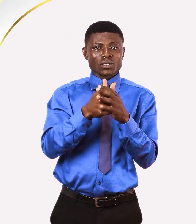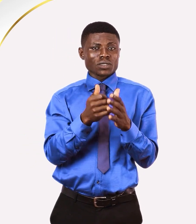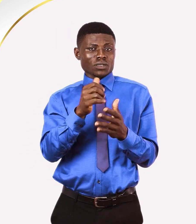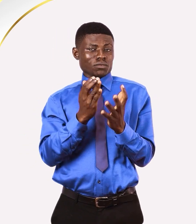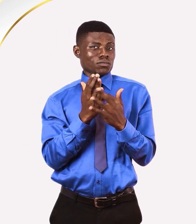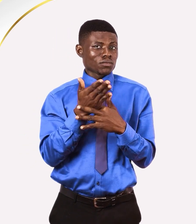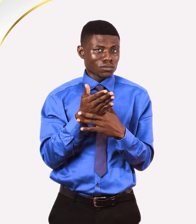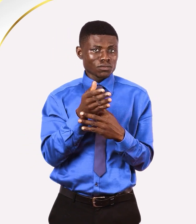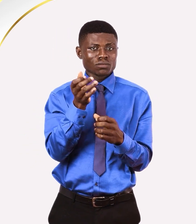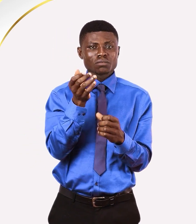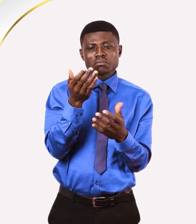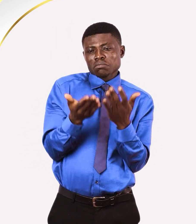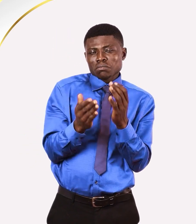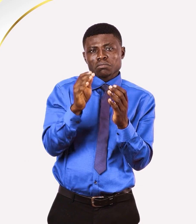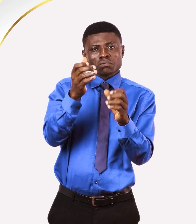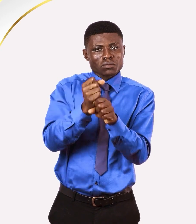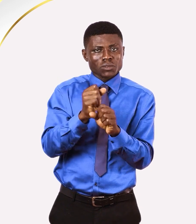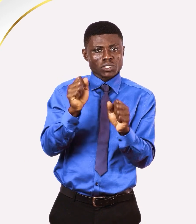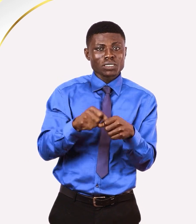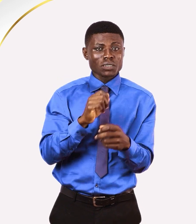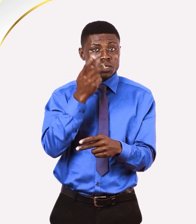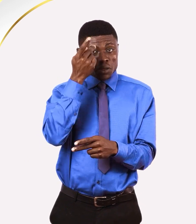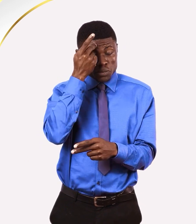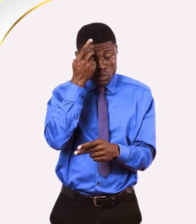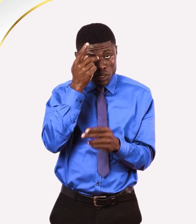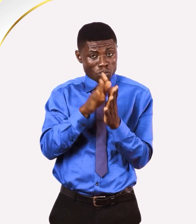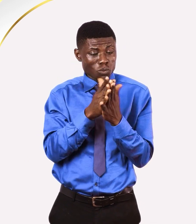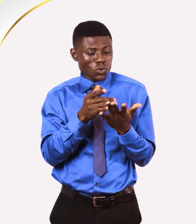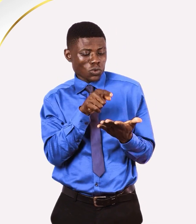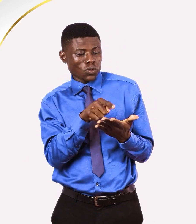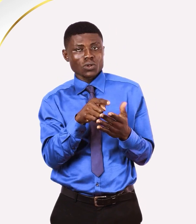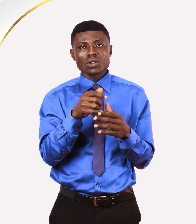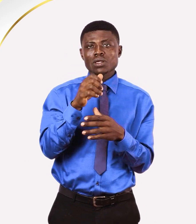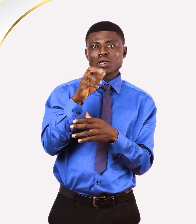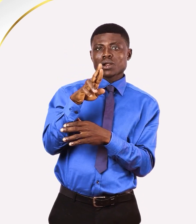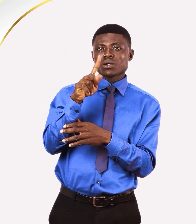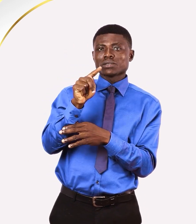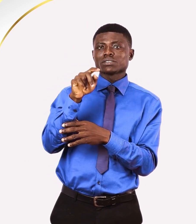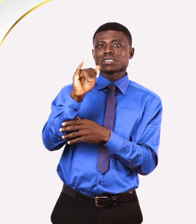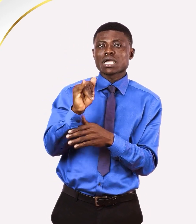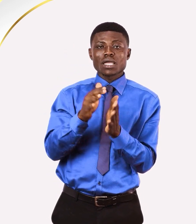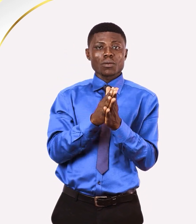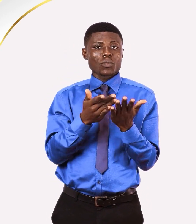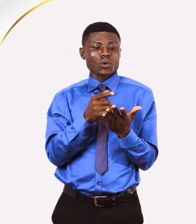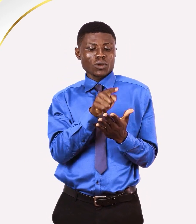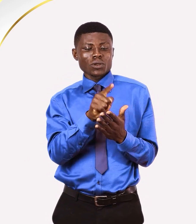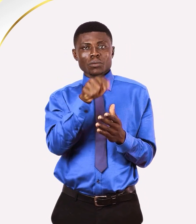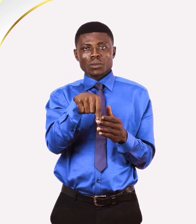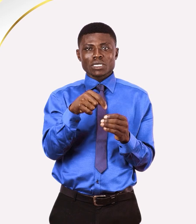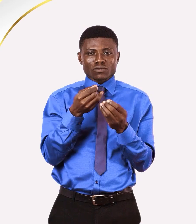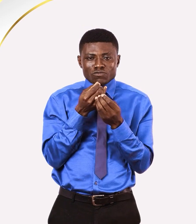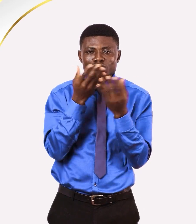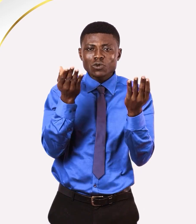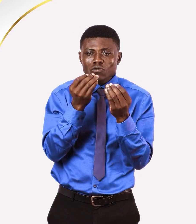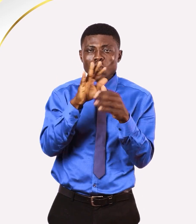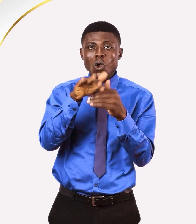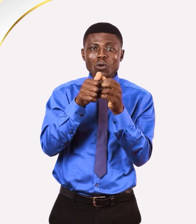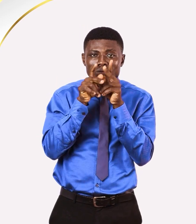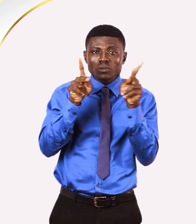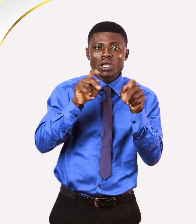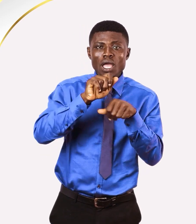this access may be obtained. Purpose of Manual. The RTI Manual seeks to inform